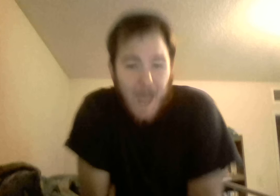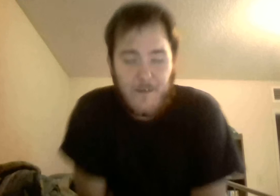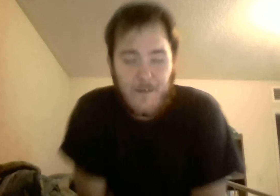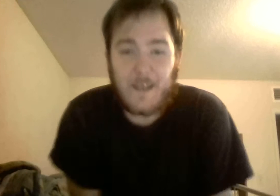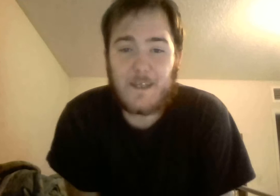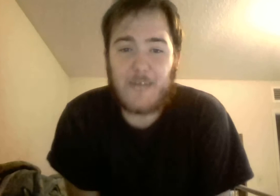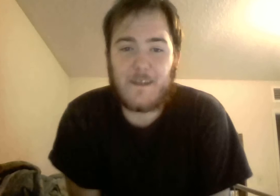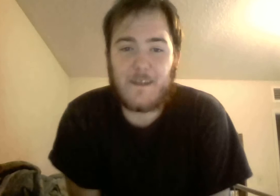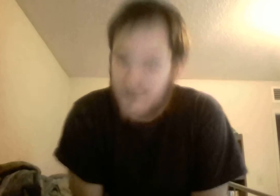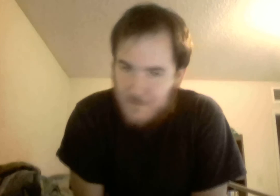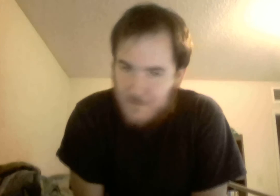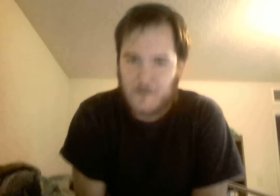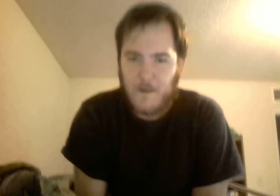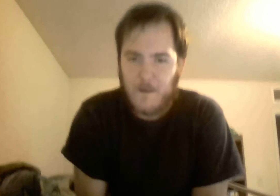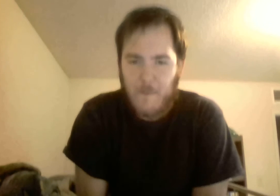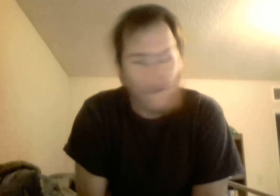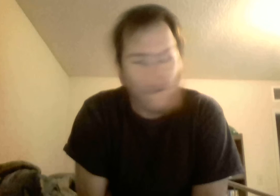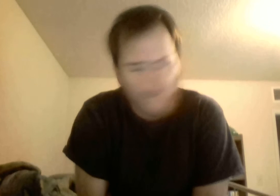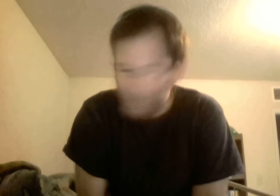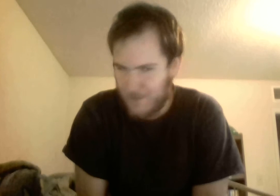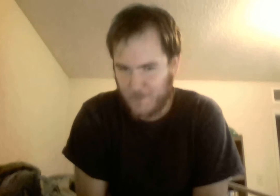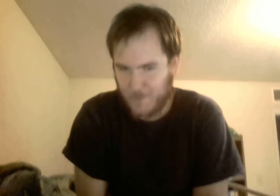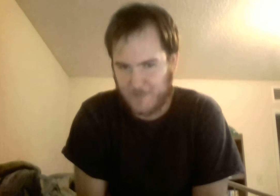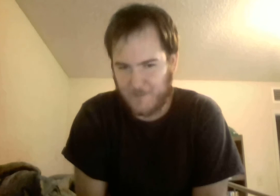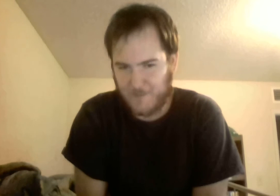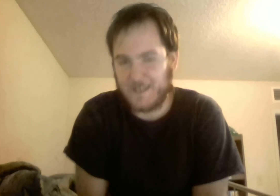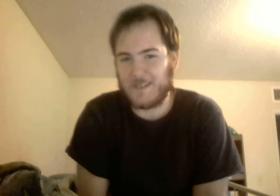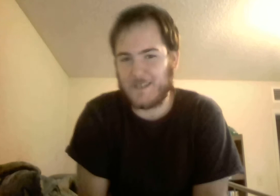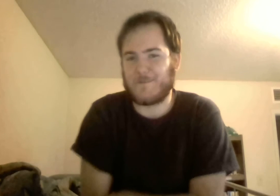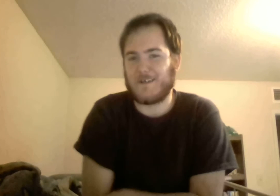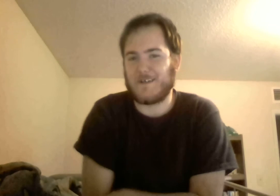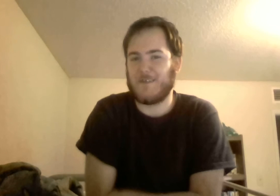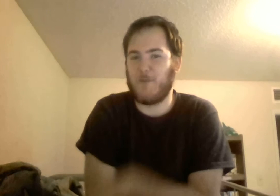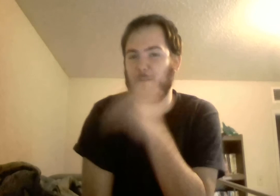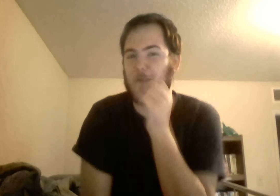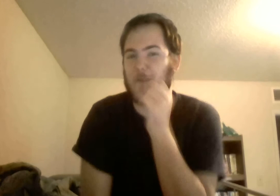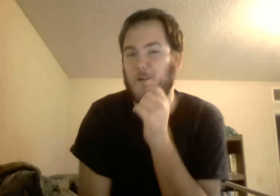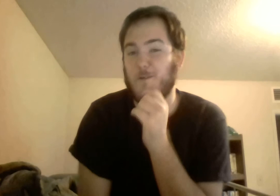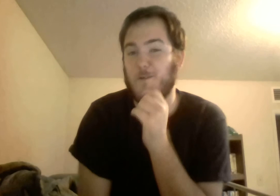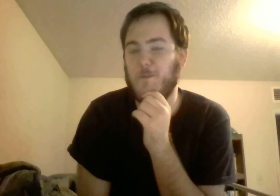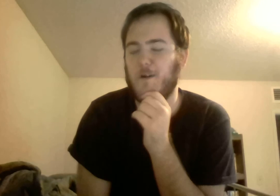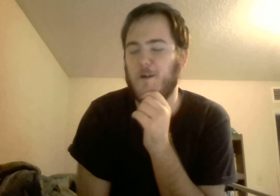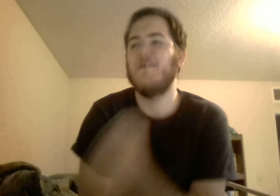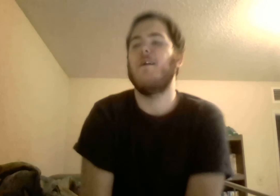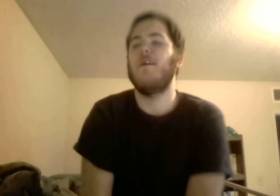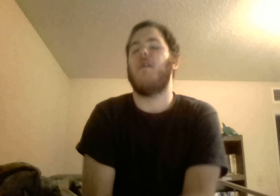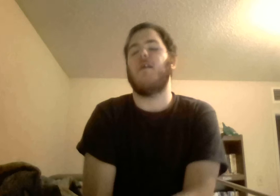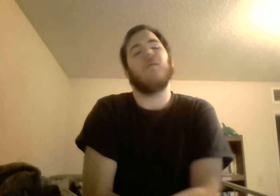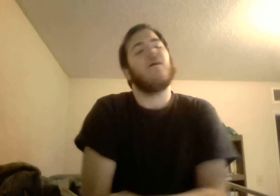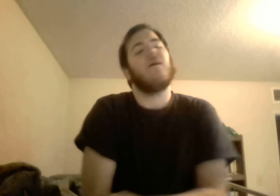had a nice ending, and in a very similar way to like Kingdom, to the point where I might even call it a ripoff. But